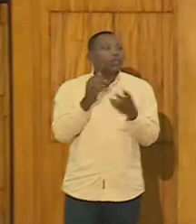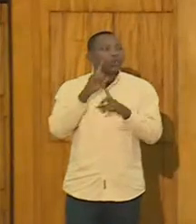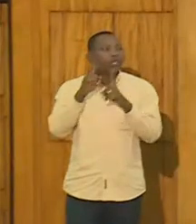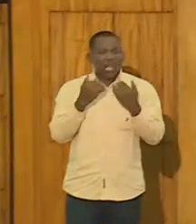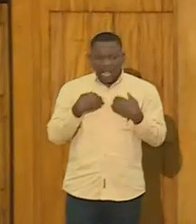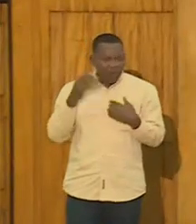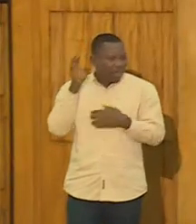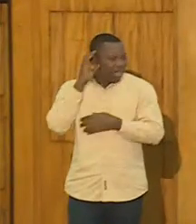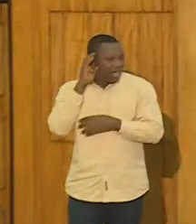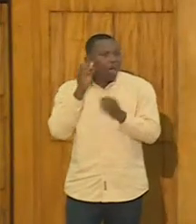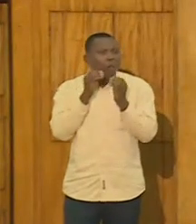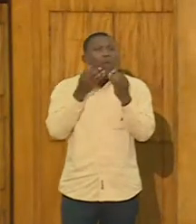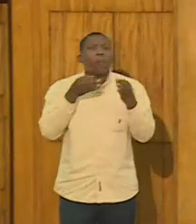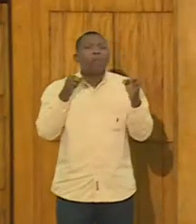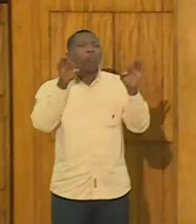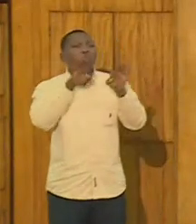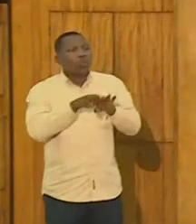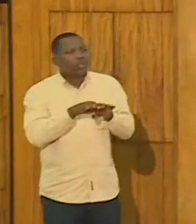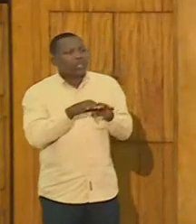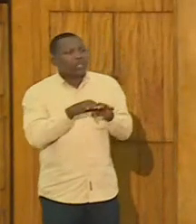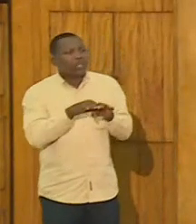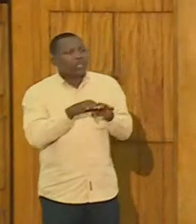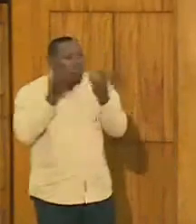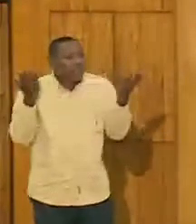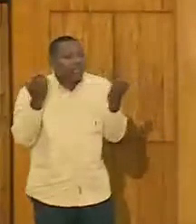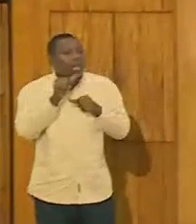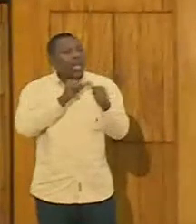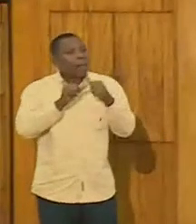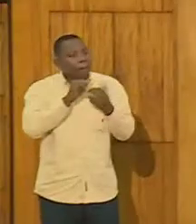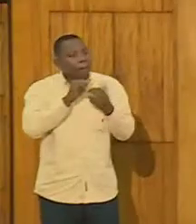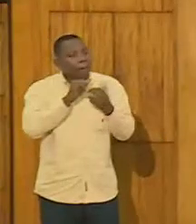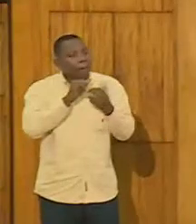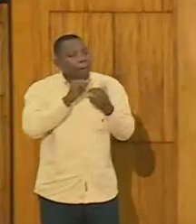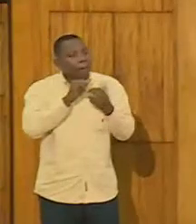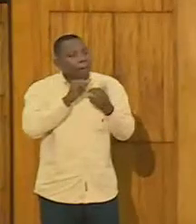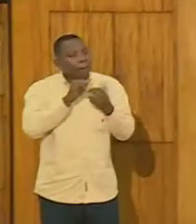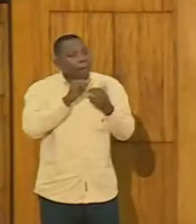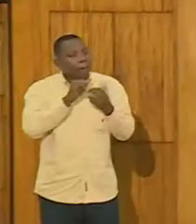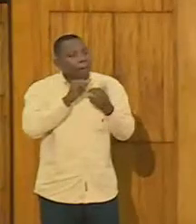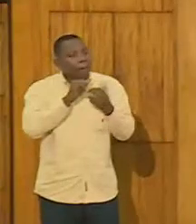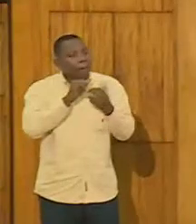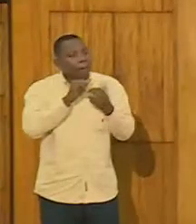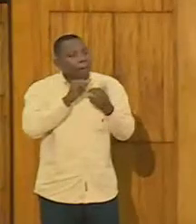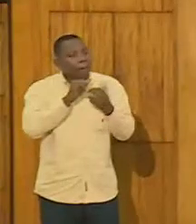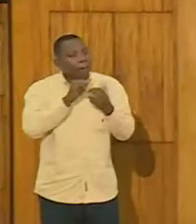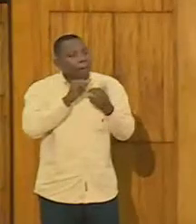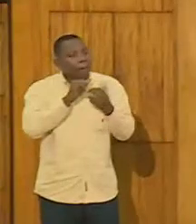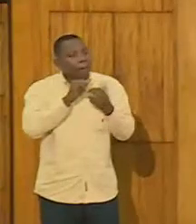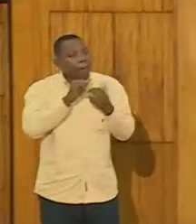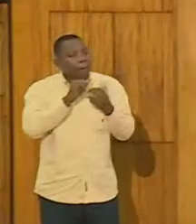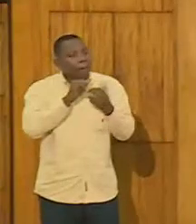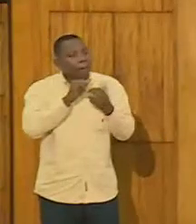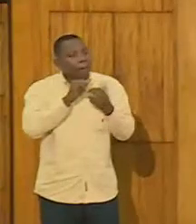information about supply side, addressing capacity gaps, and ensuring that providers are ready